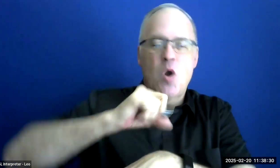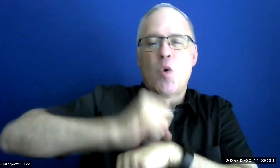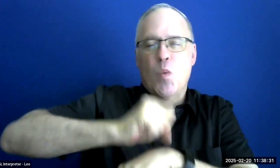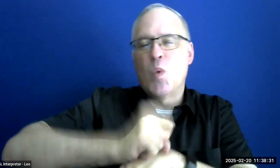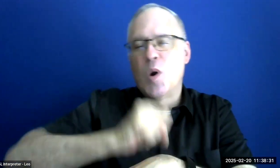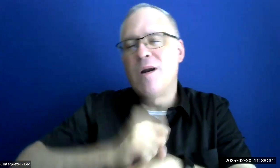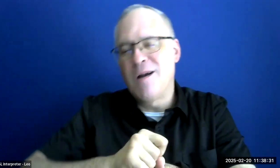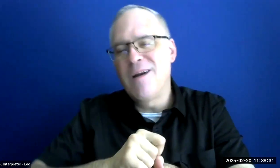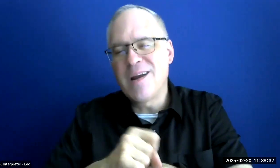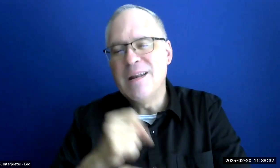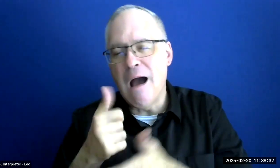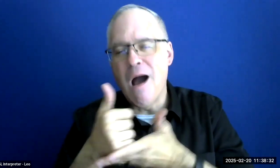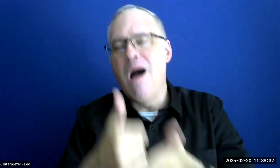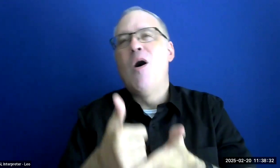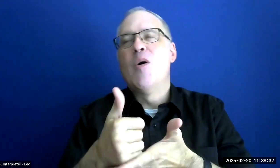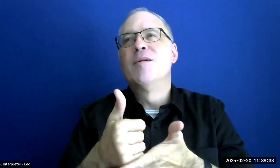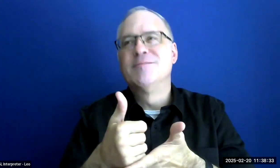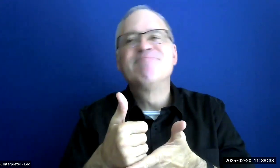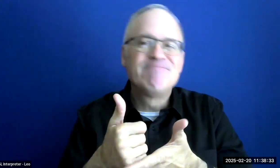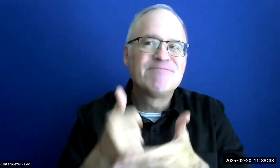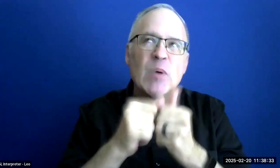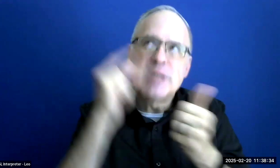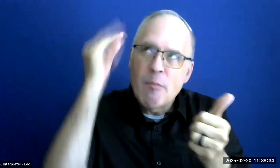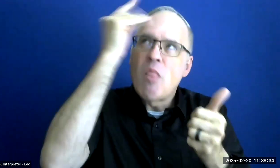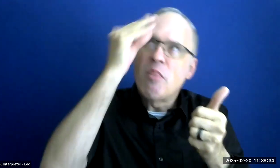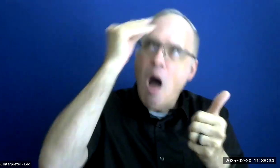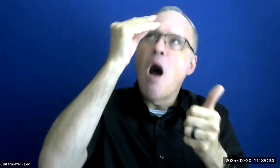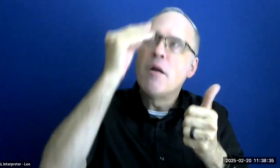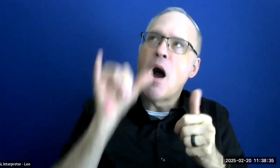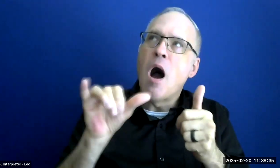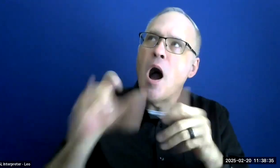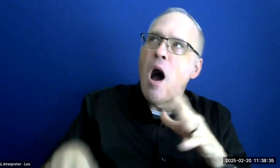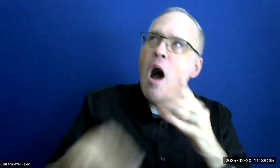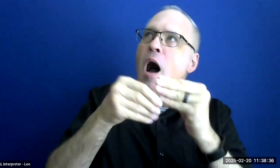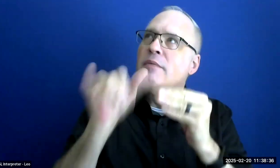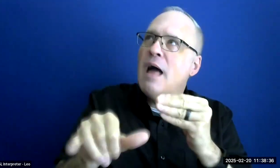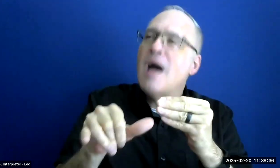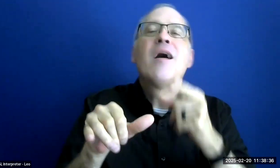share that out and help there to be some thought about that before it comes to general conference.